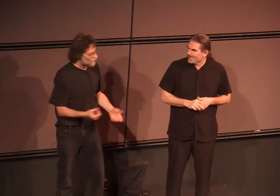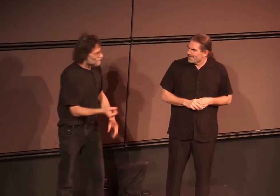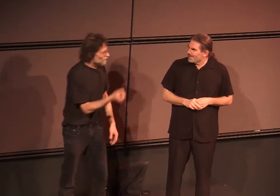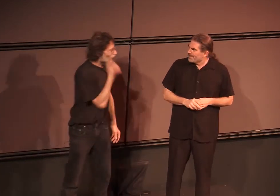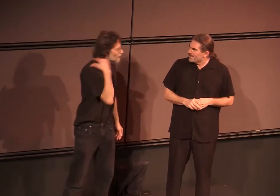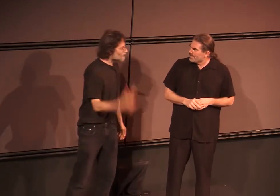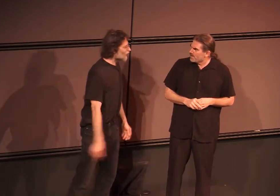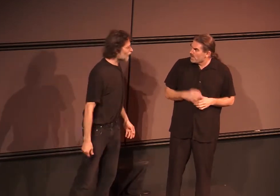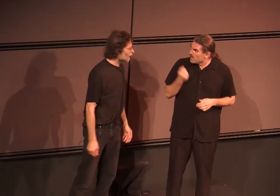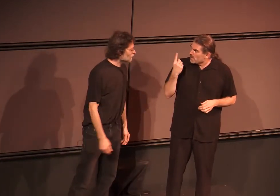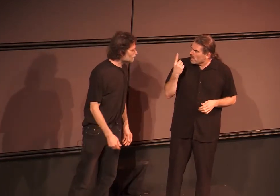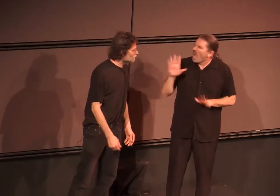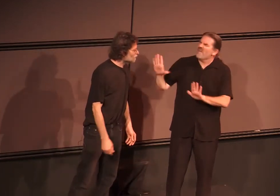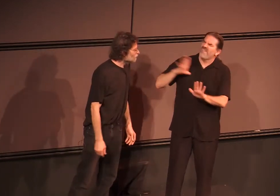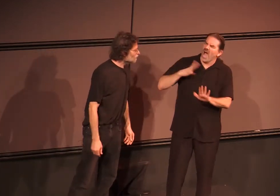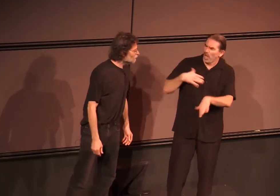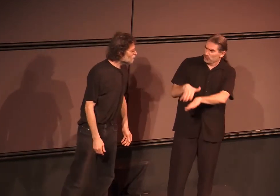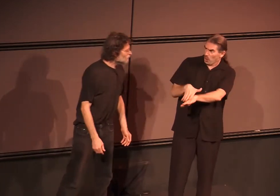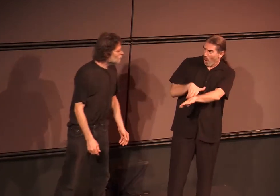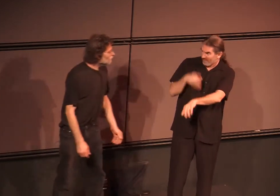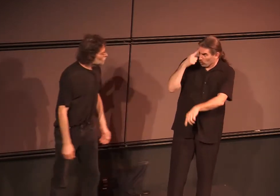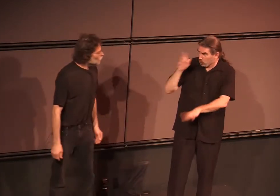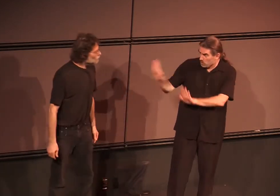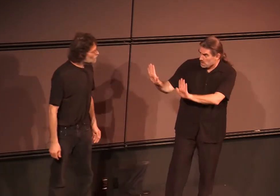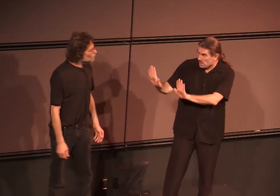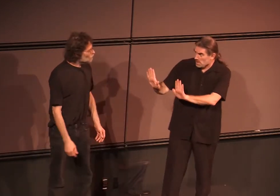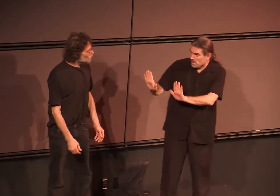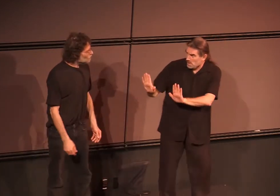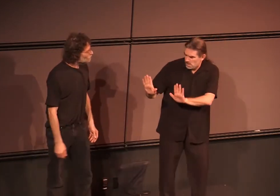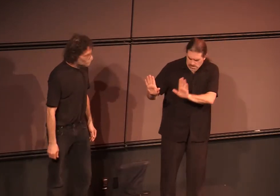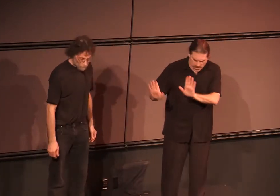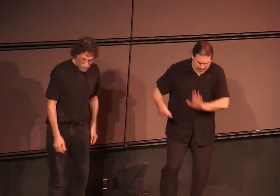I didn't get it. Show me in slow motion? Okay.